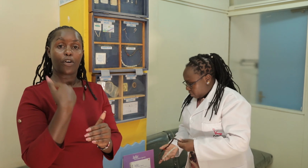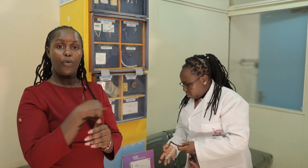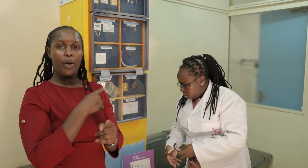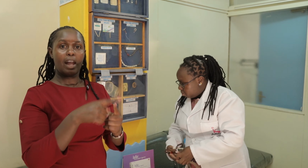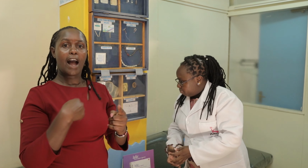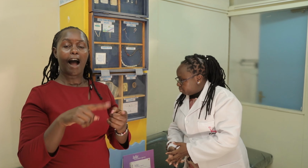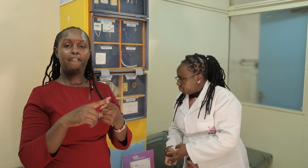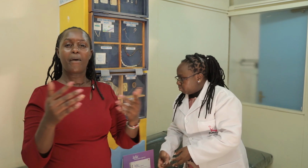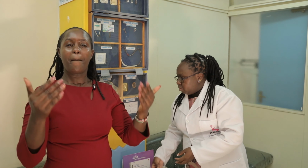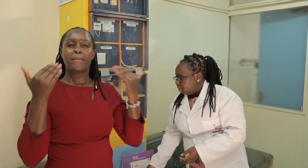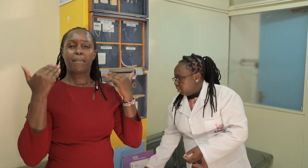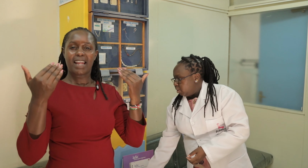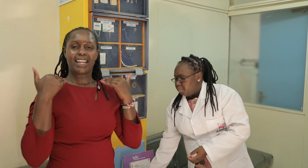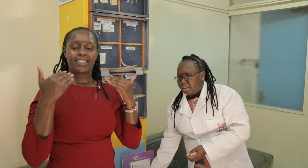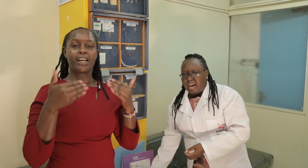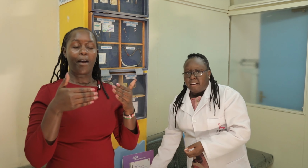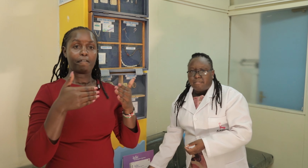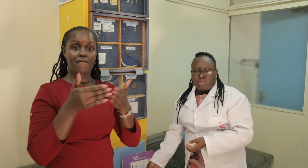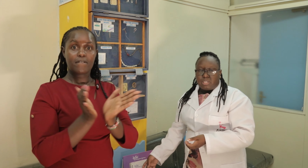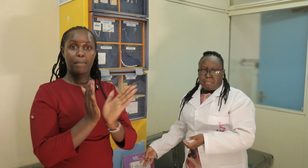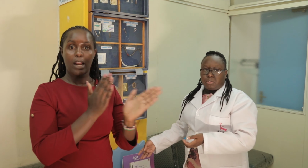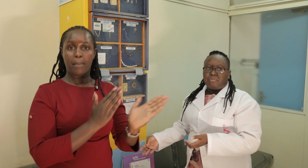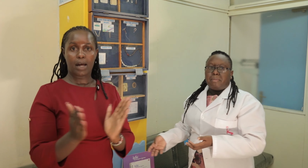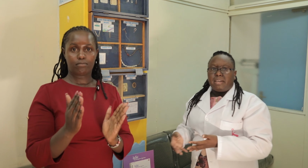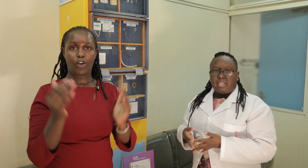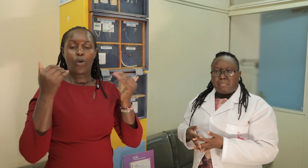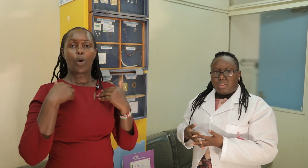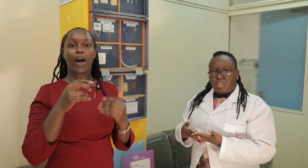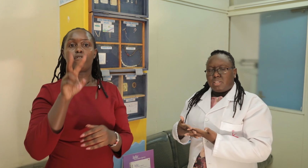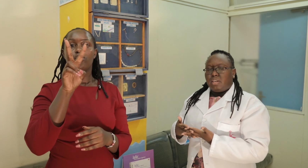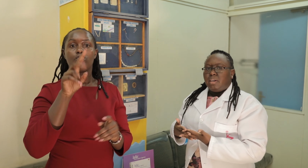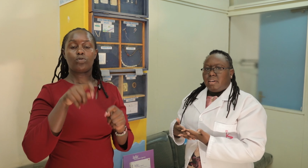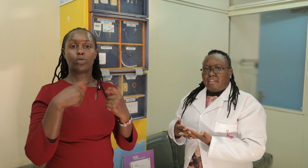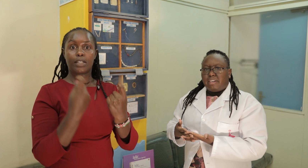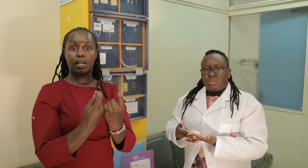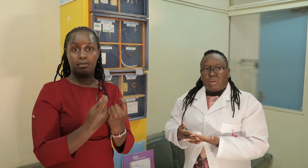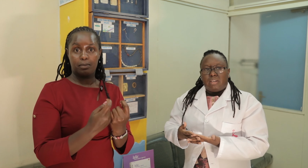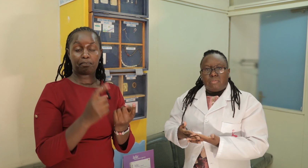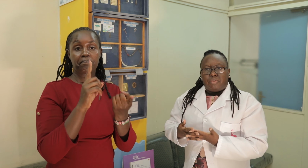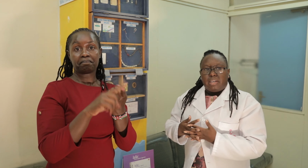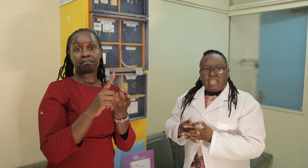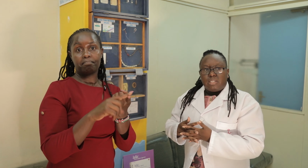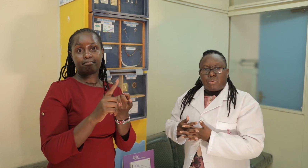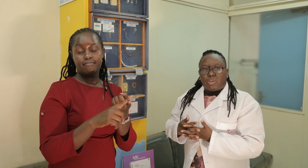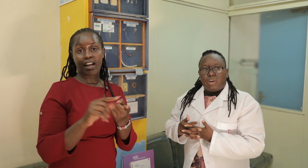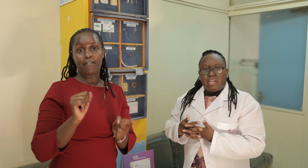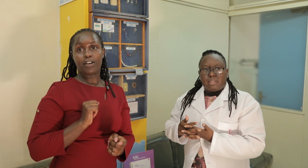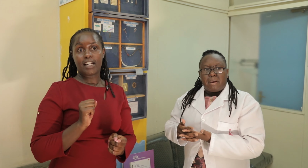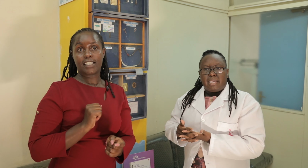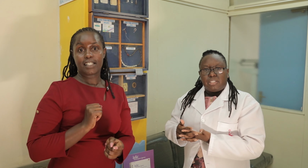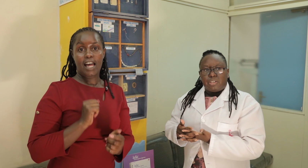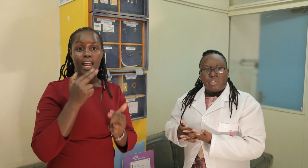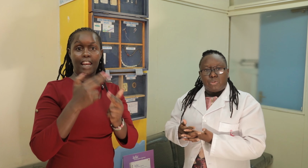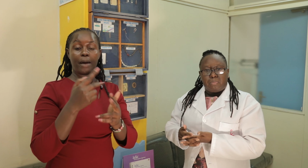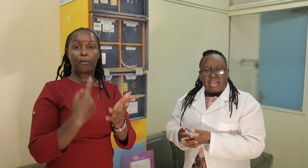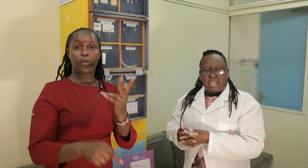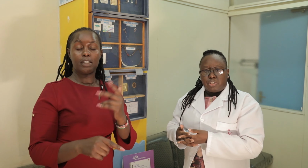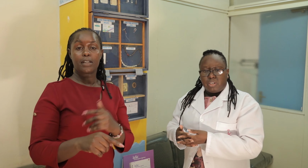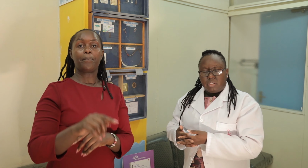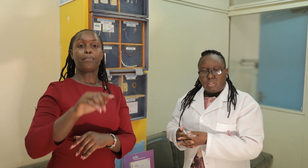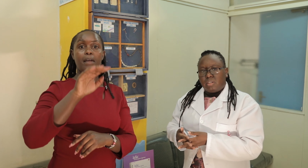permanent methods. We have 2 types of permanent methods. The first one for ladies, we call it bilateral